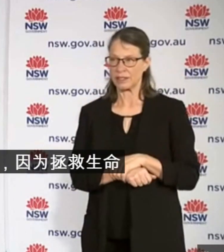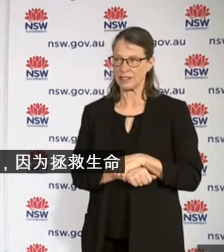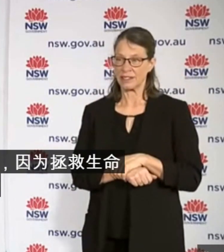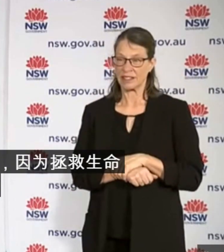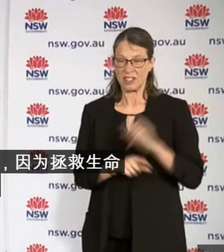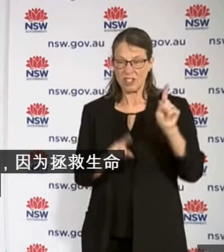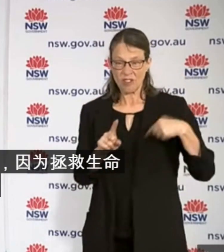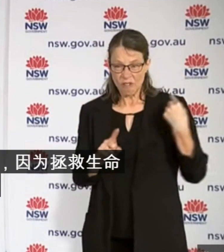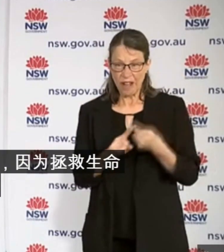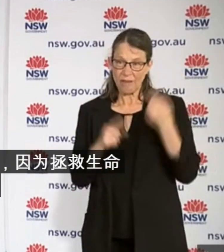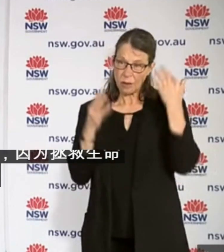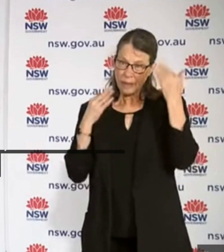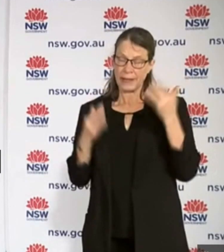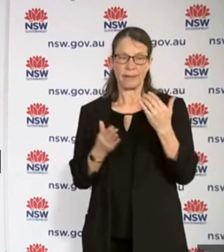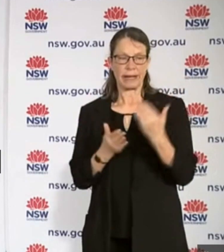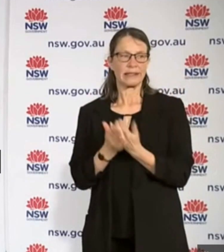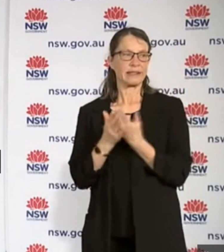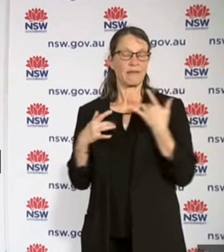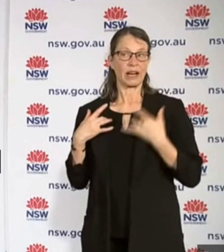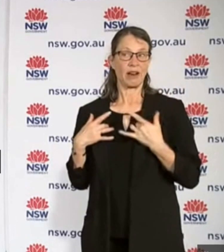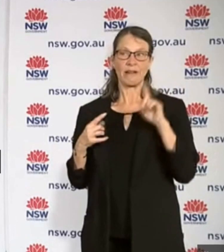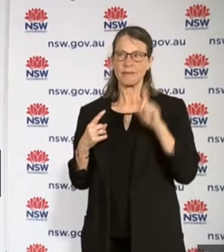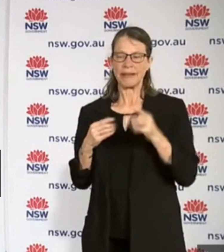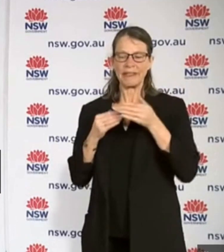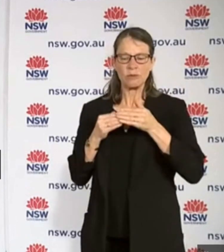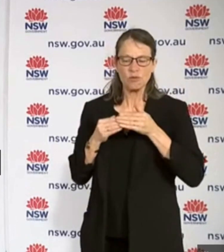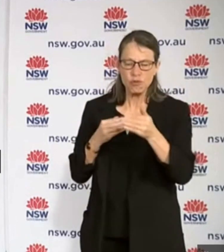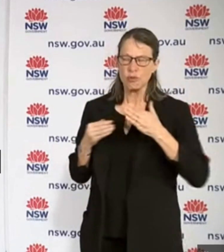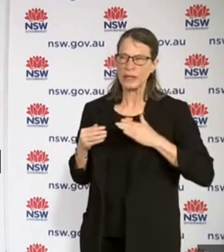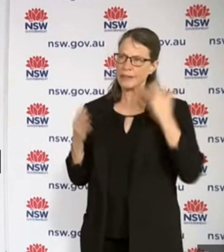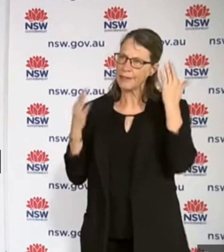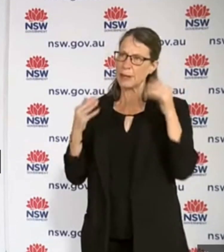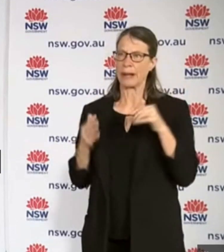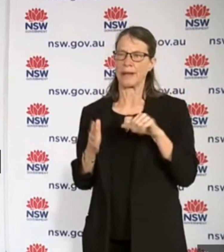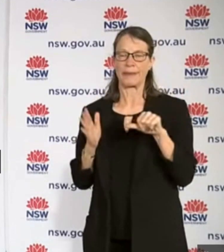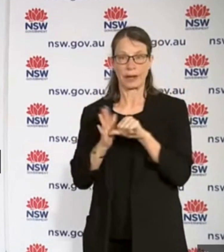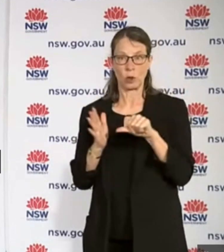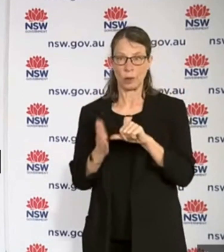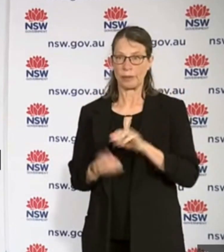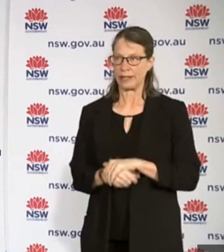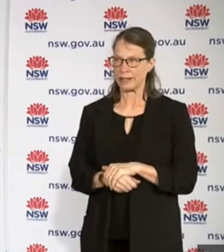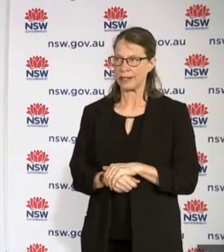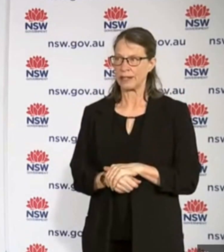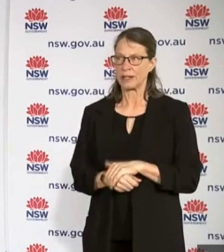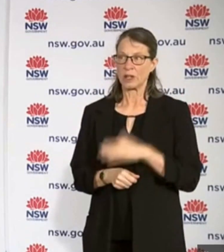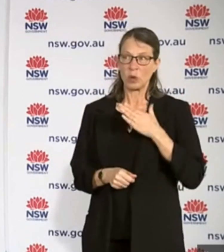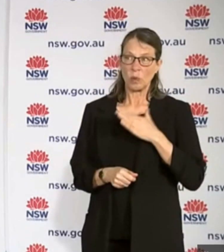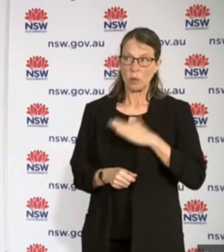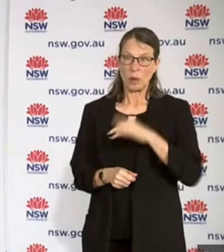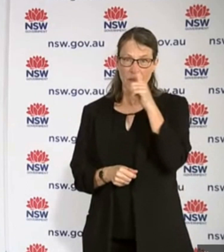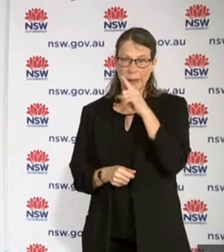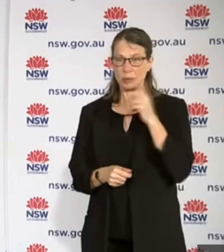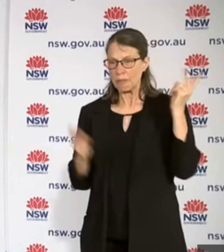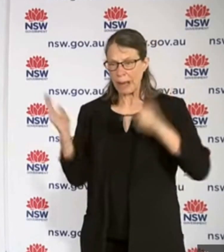priority, to the economy. We want the pent-up demand to really help us recover as quickly as we can. We want people to be back in